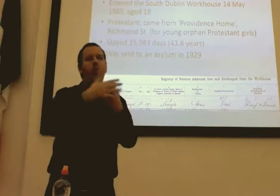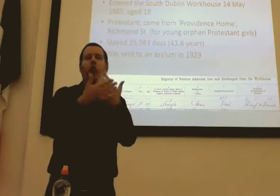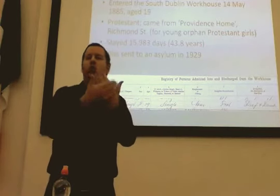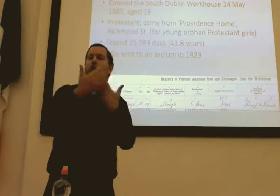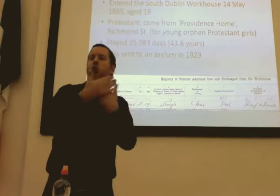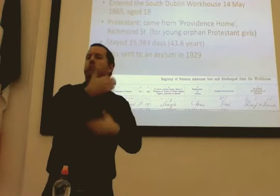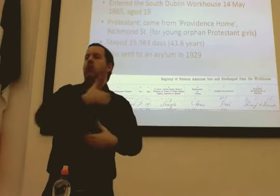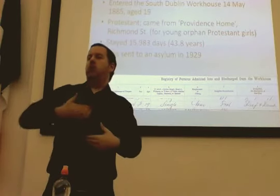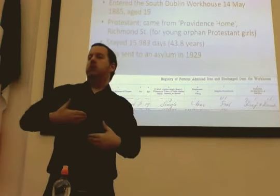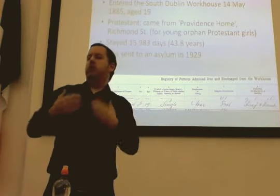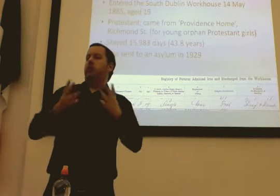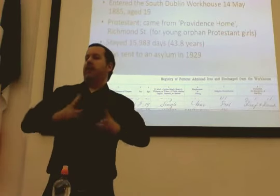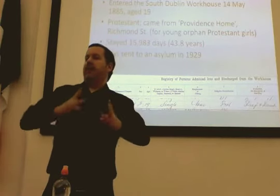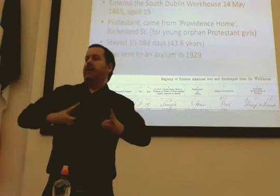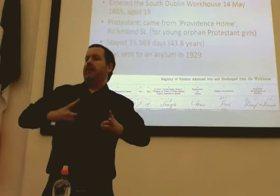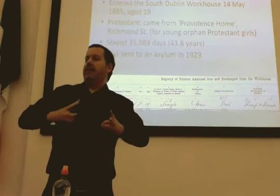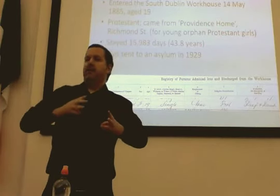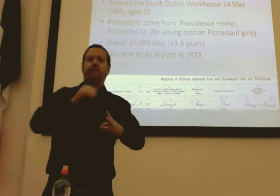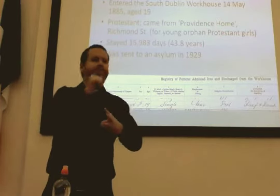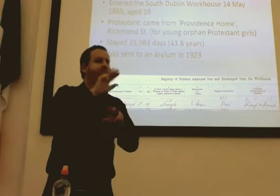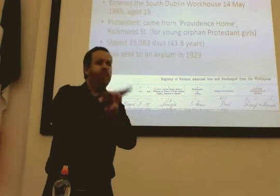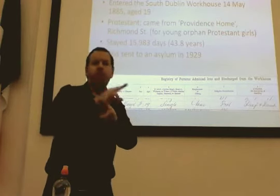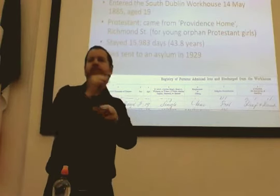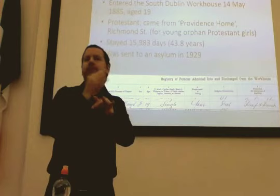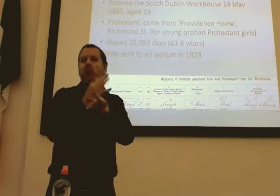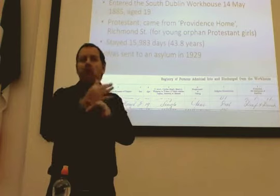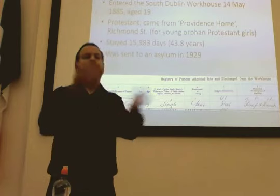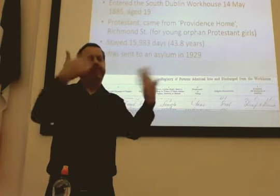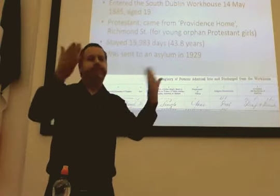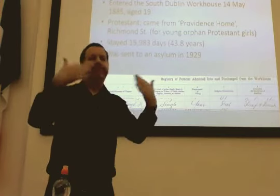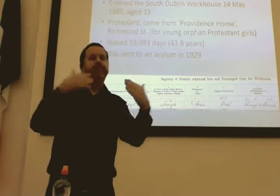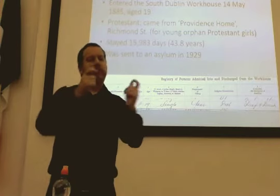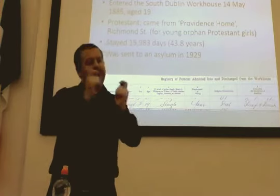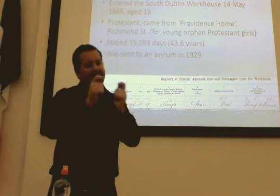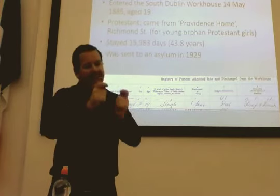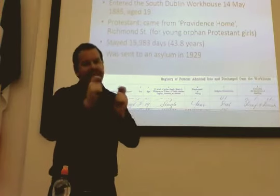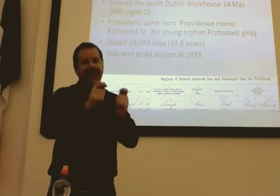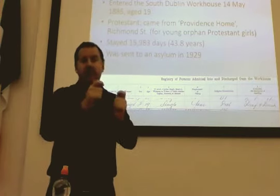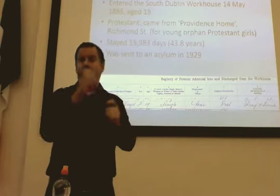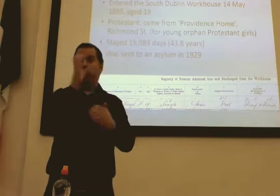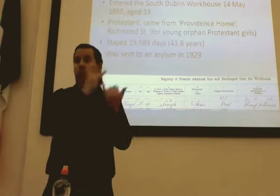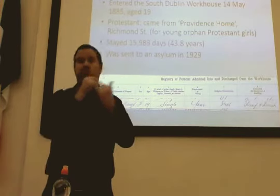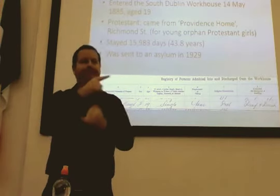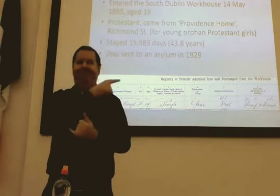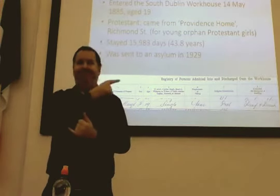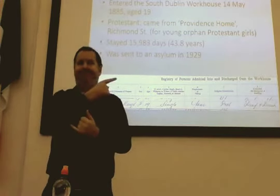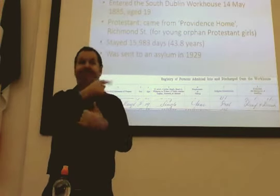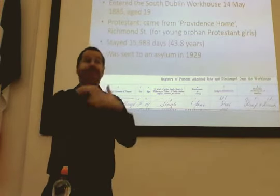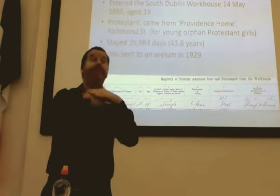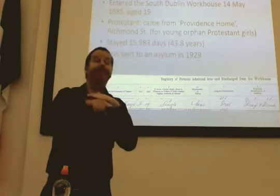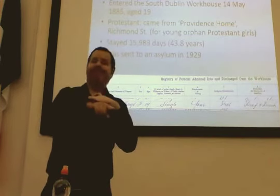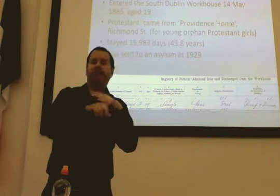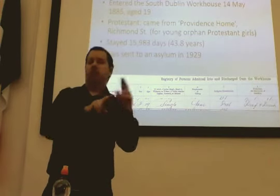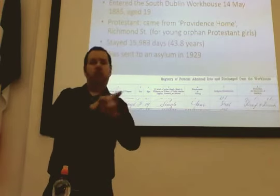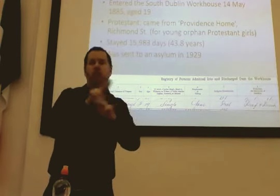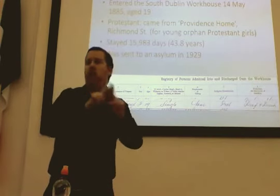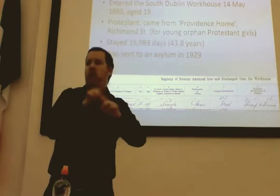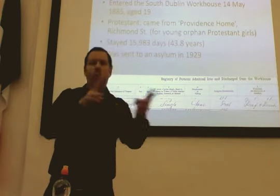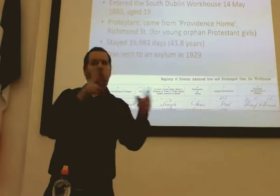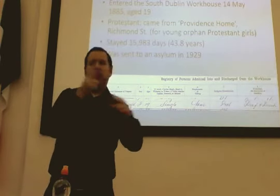Home, which was for a home for young Protestant women who were orphaned. And they would train her and educate her, but it looked like